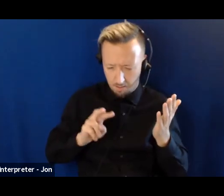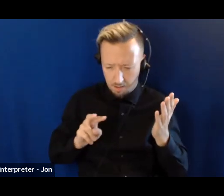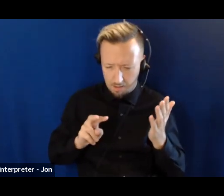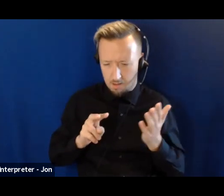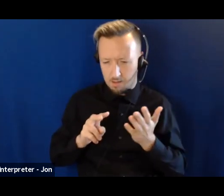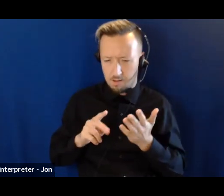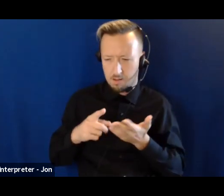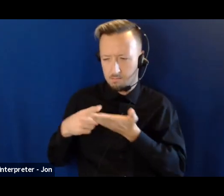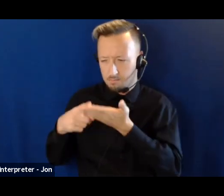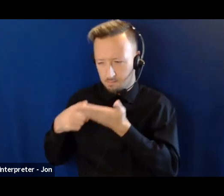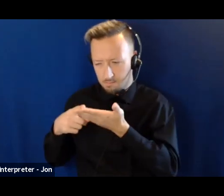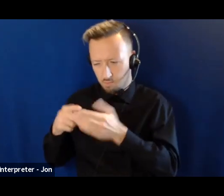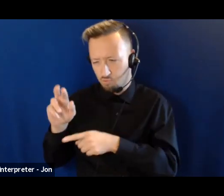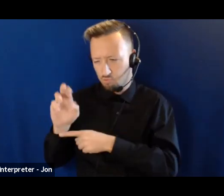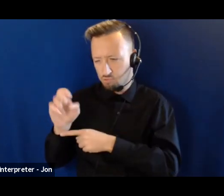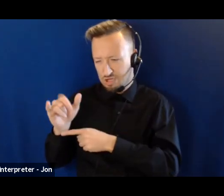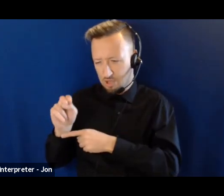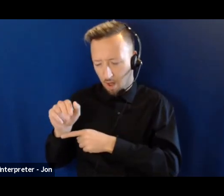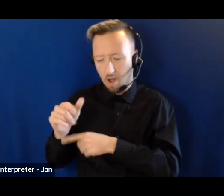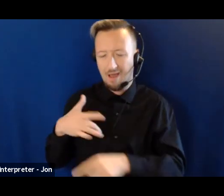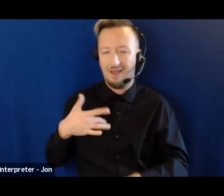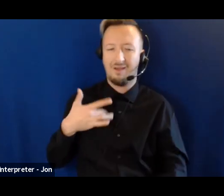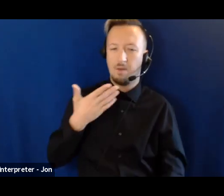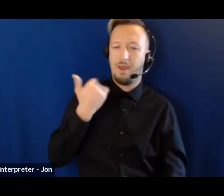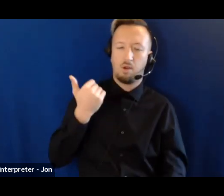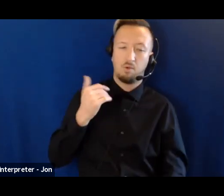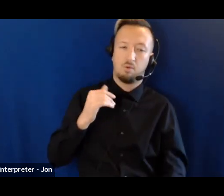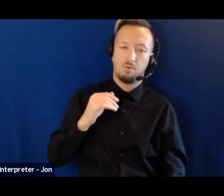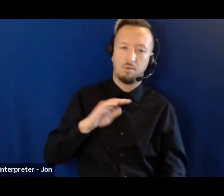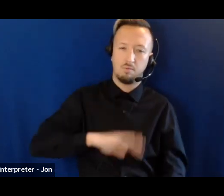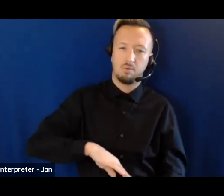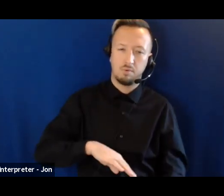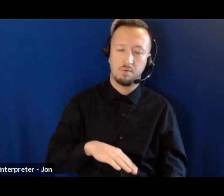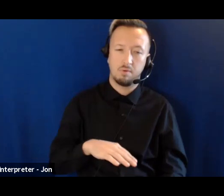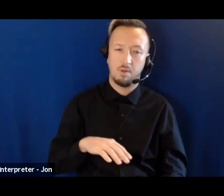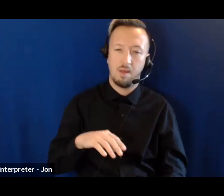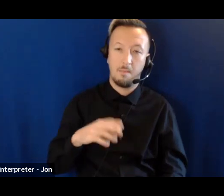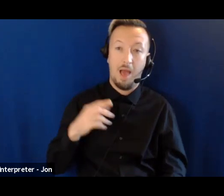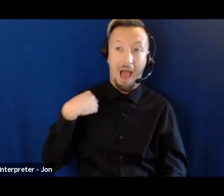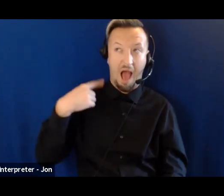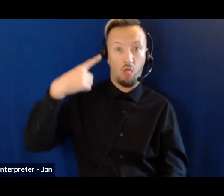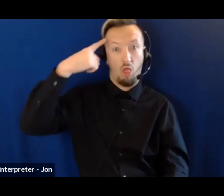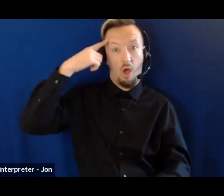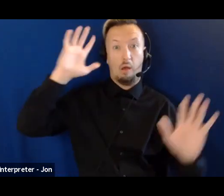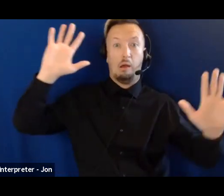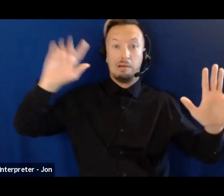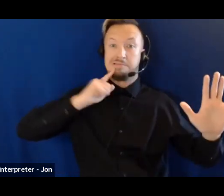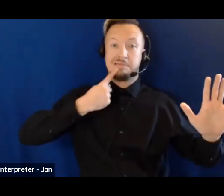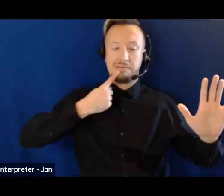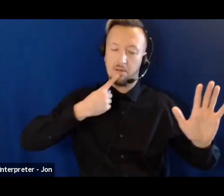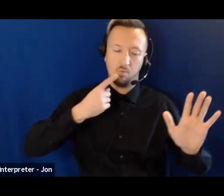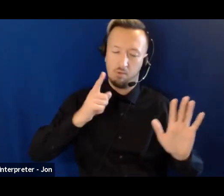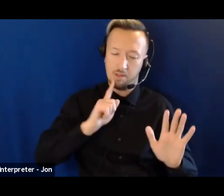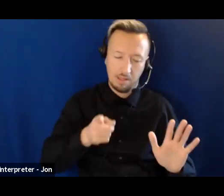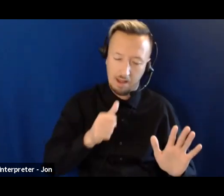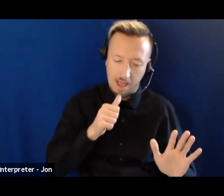talking with Regina, I feel a lot better. They're not as big of issues as I thought they were. So again, I encourage everybody to reach